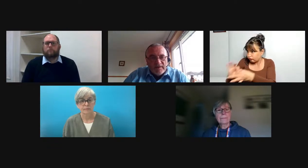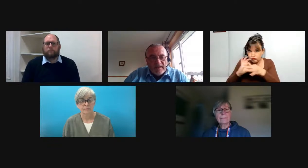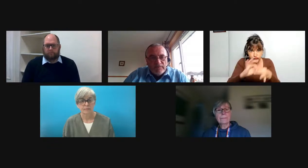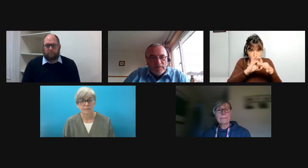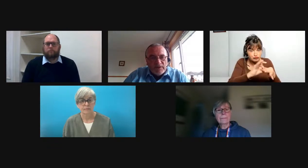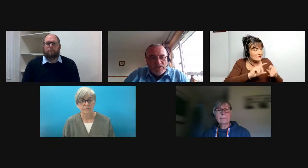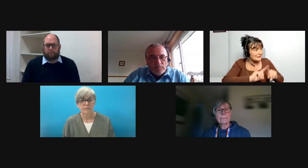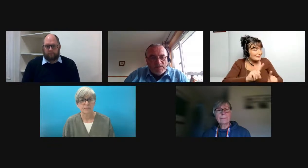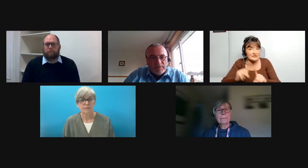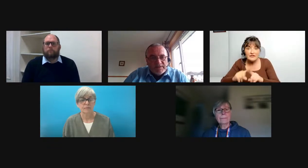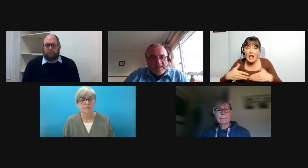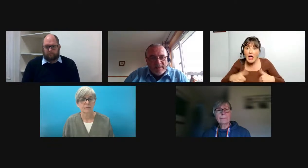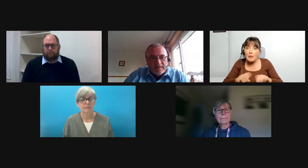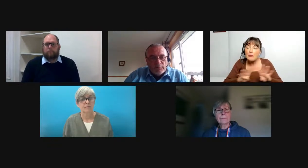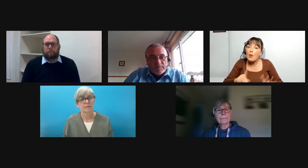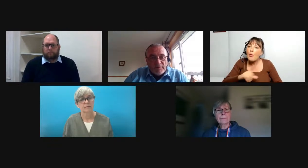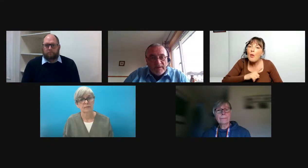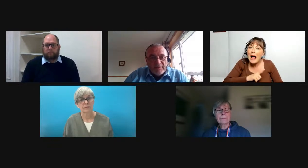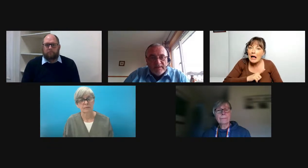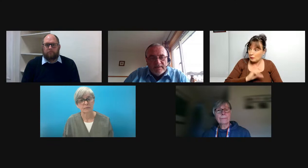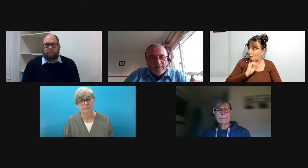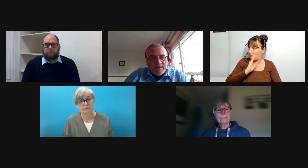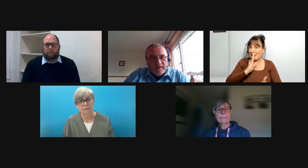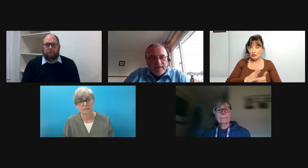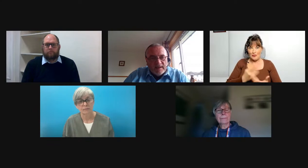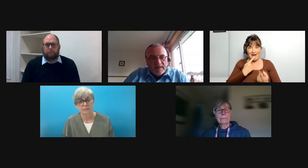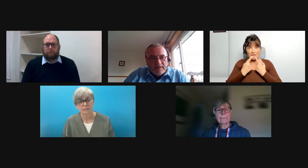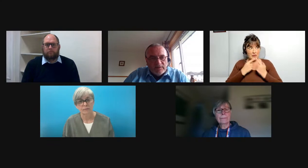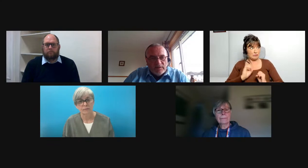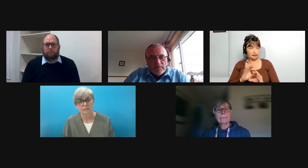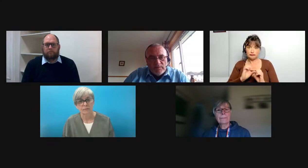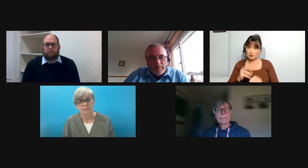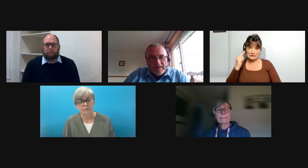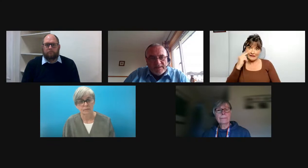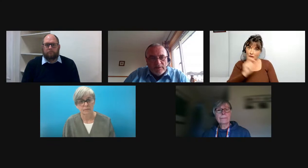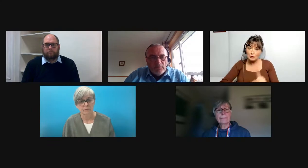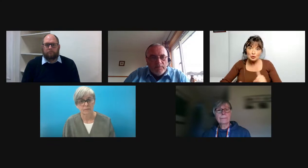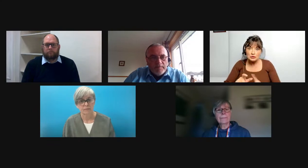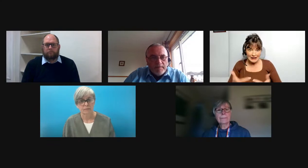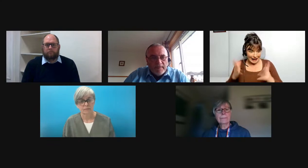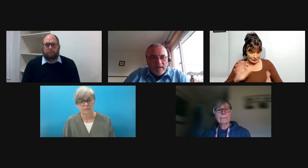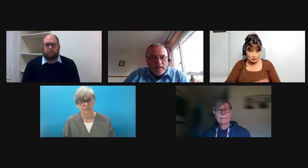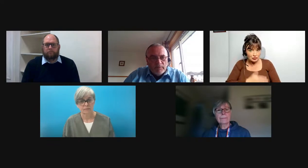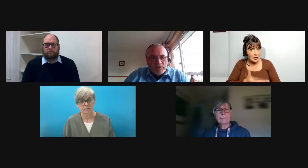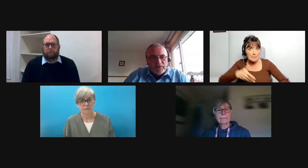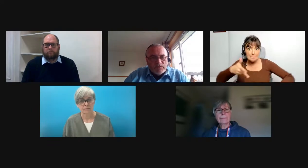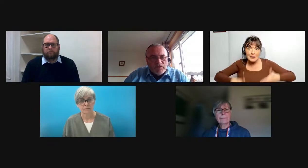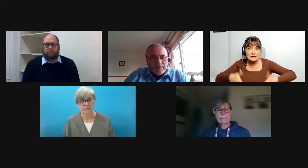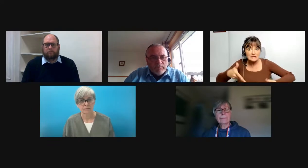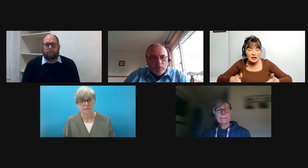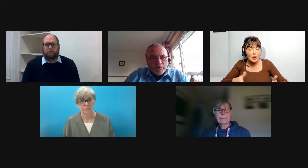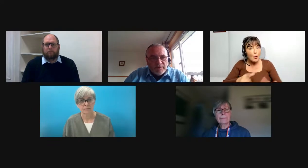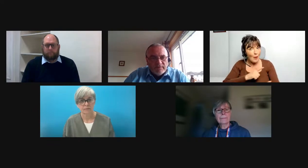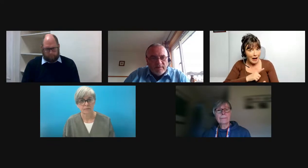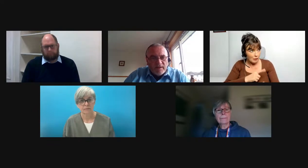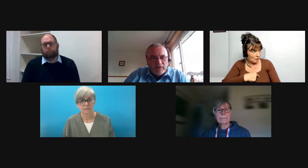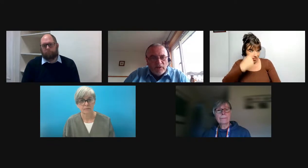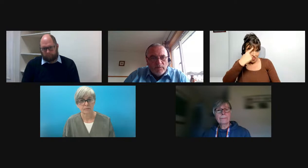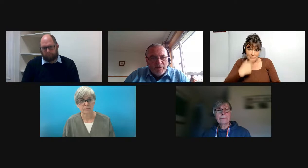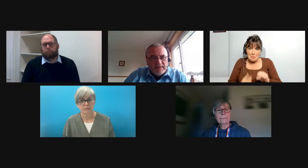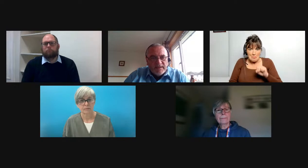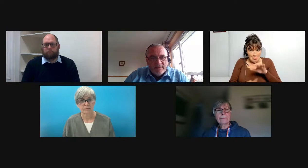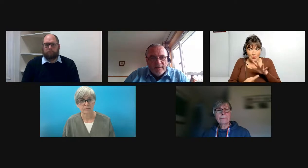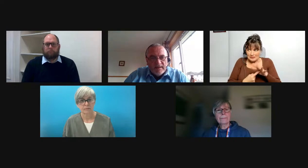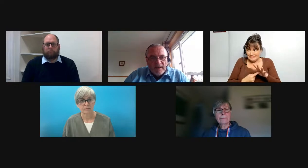sure that information was provided into BSL, because it was really important that